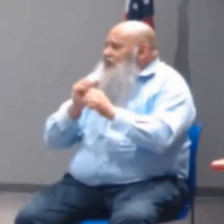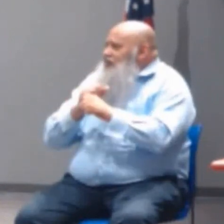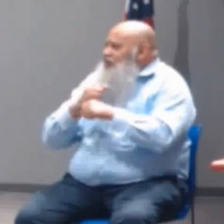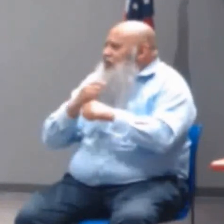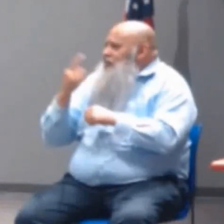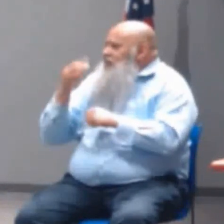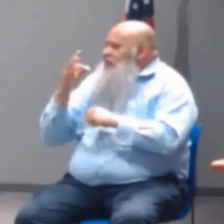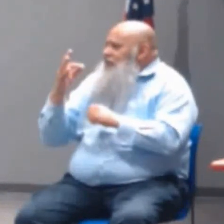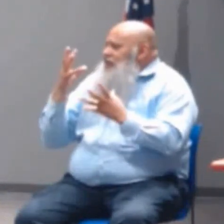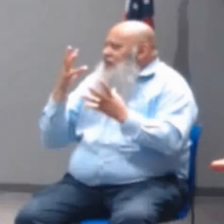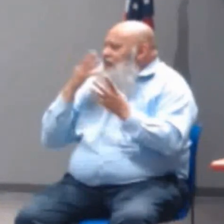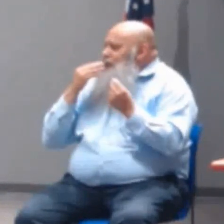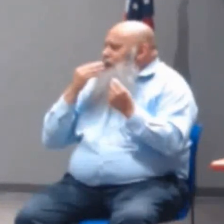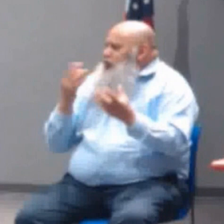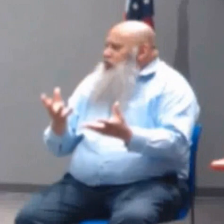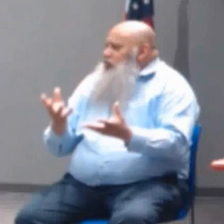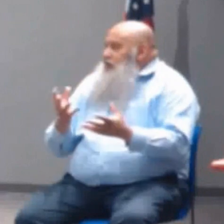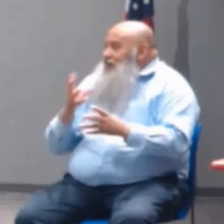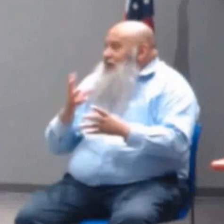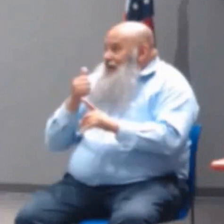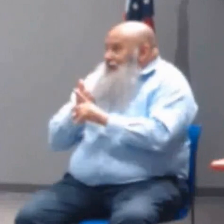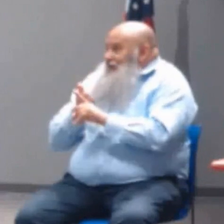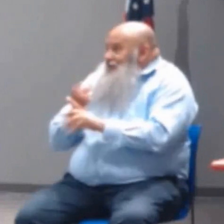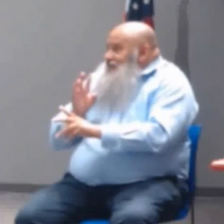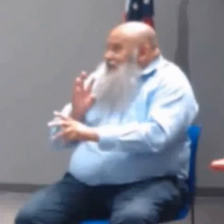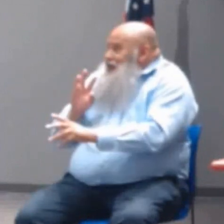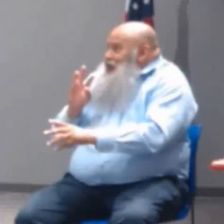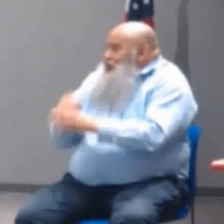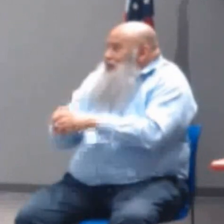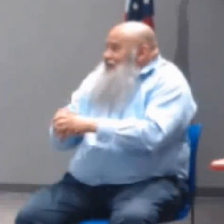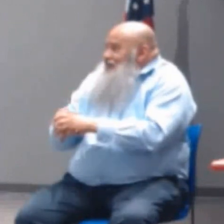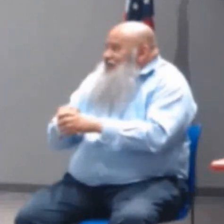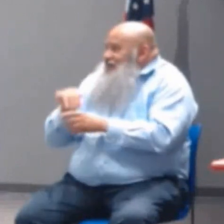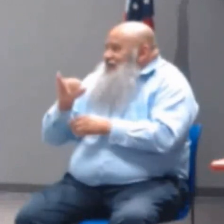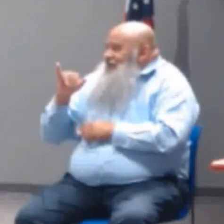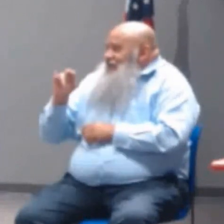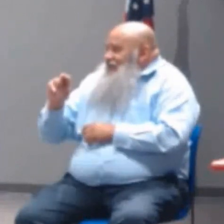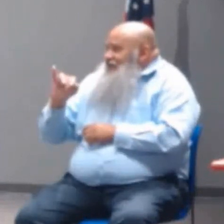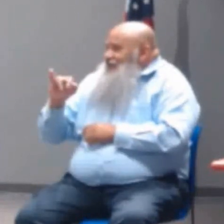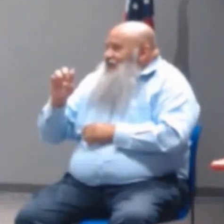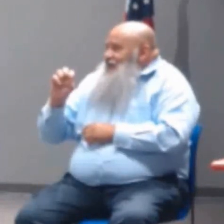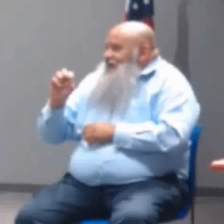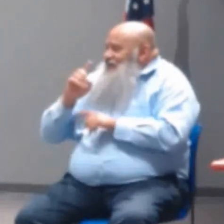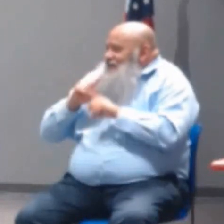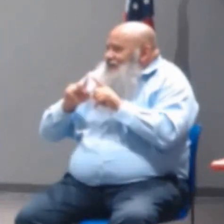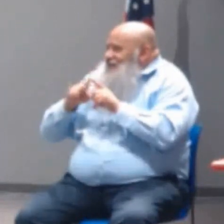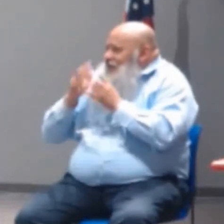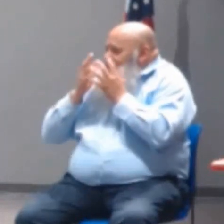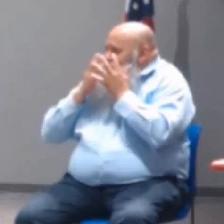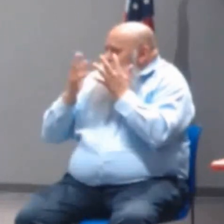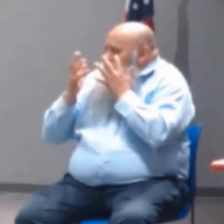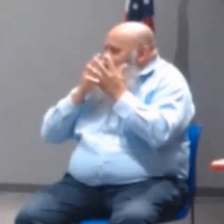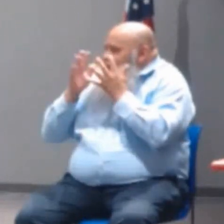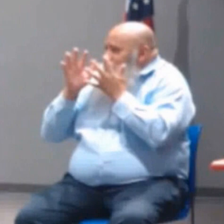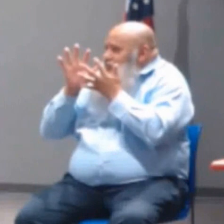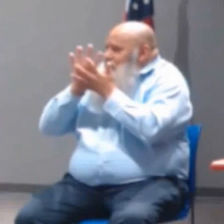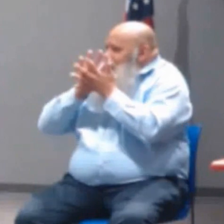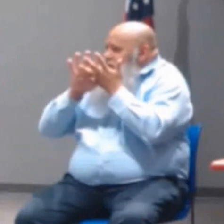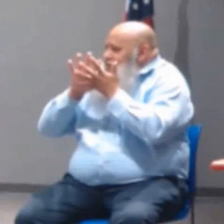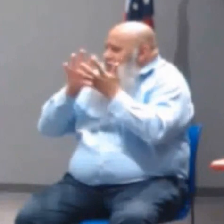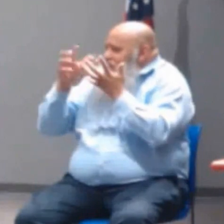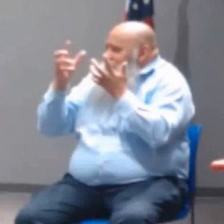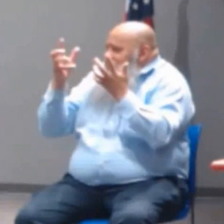magnificent beauty. And it's inclusive. There's an infinite variation of colors, all blending